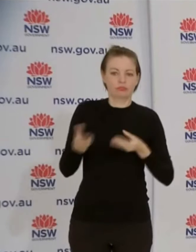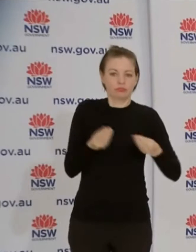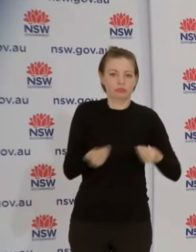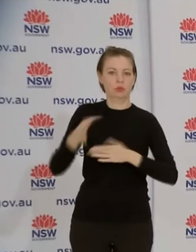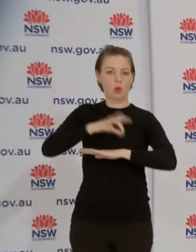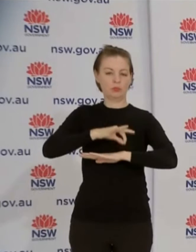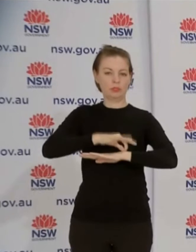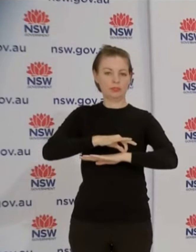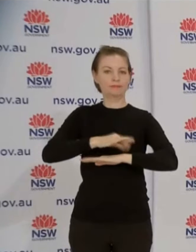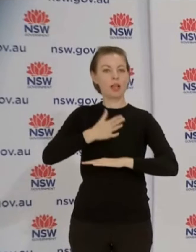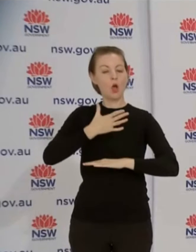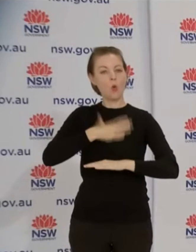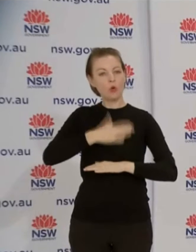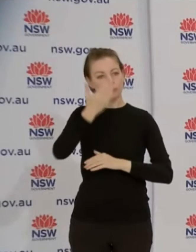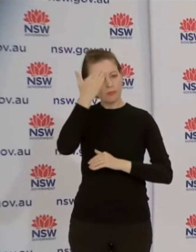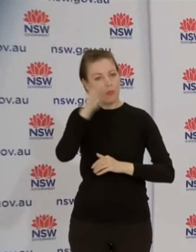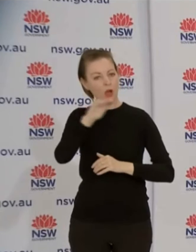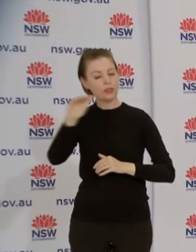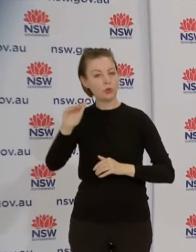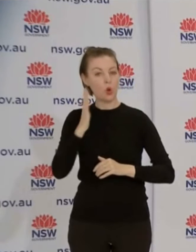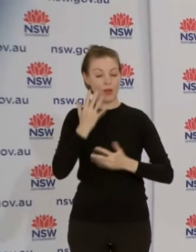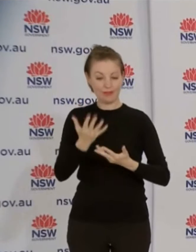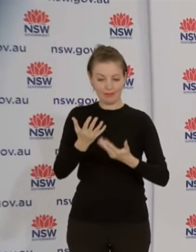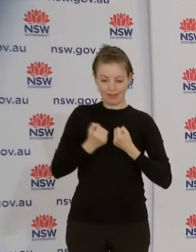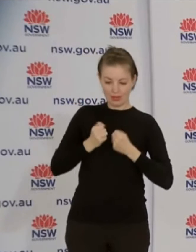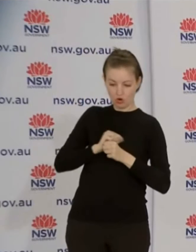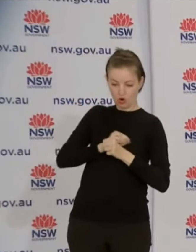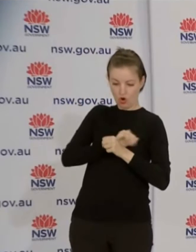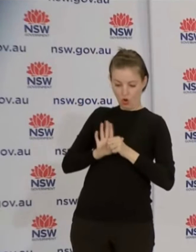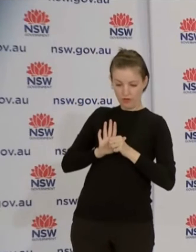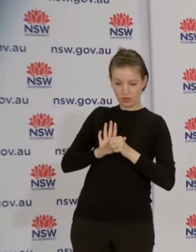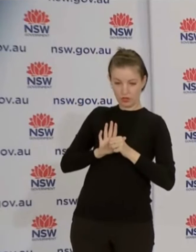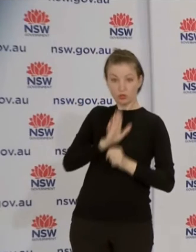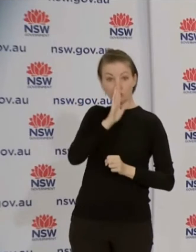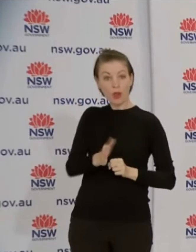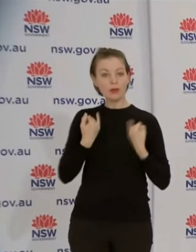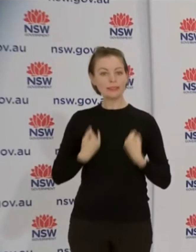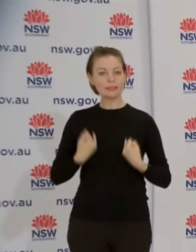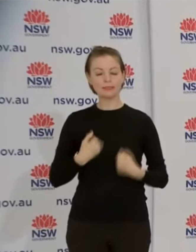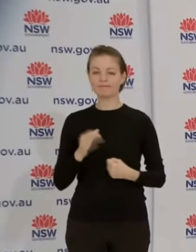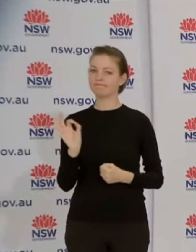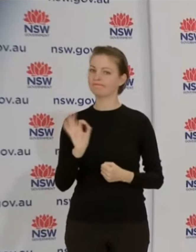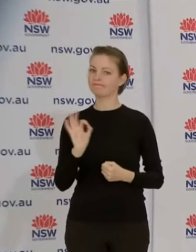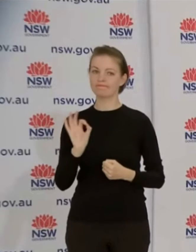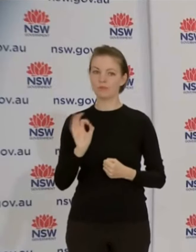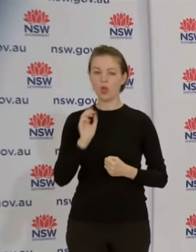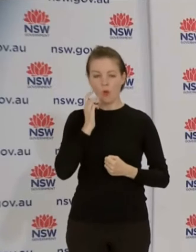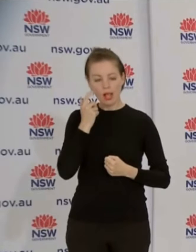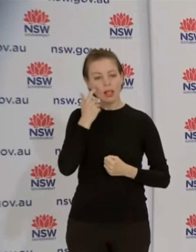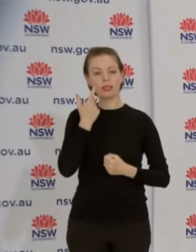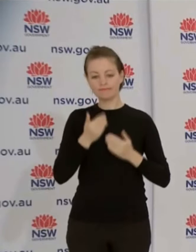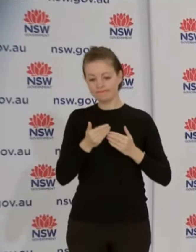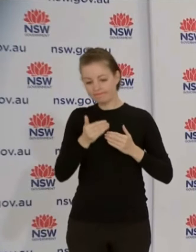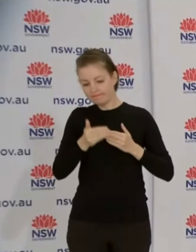of illness that people get very sick. So there's always a lag between when people get diagnosed and when they're likely to need intensive